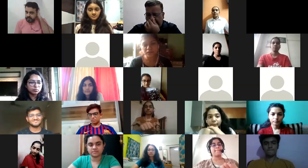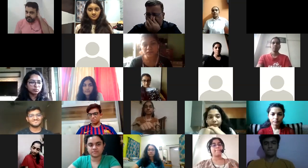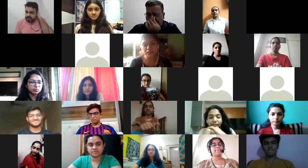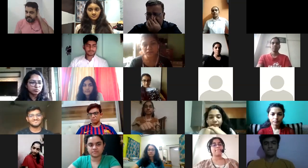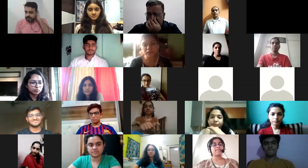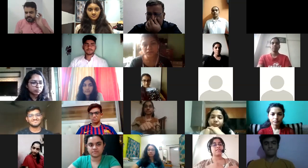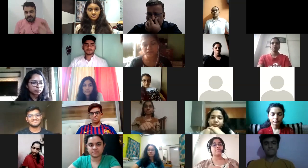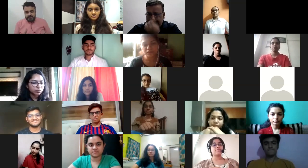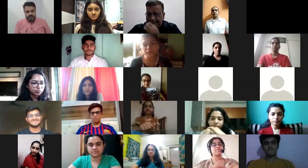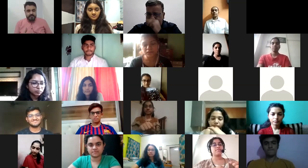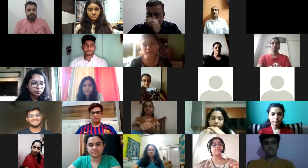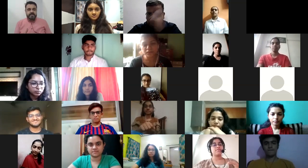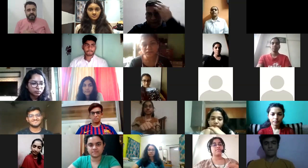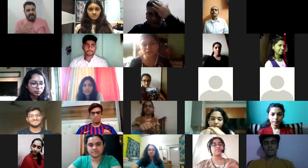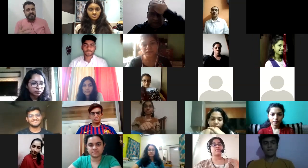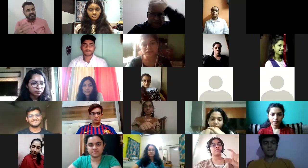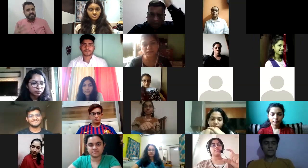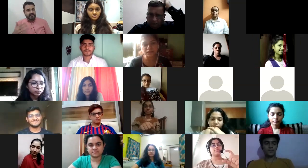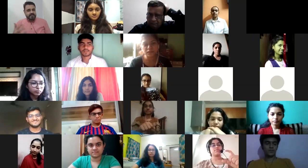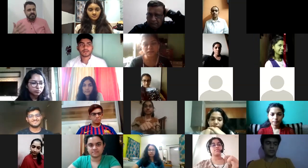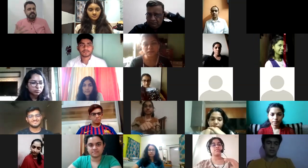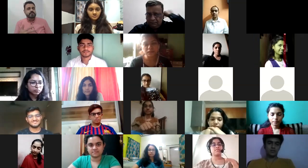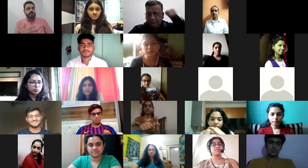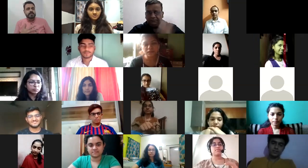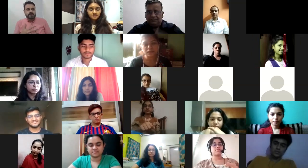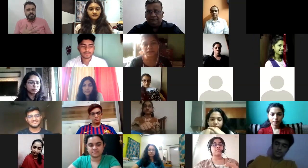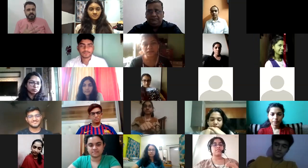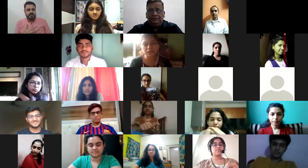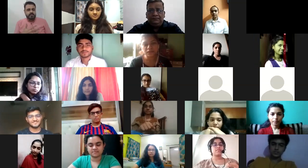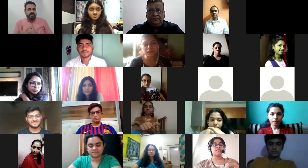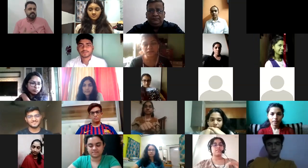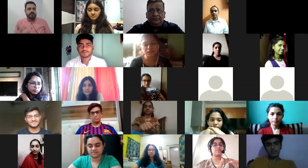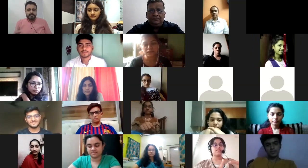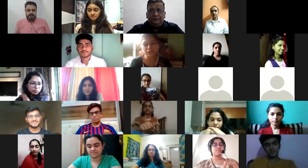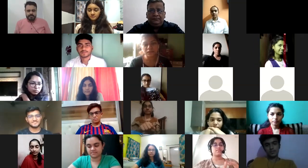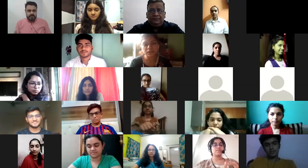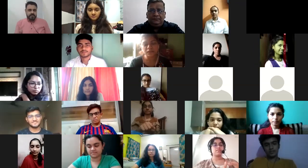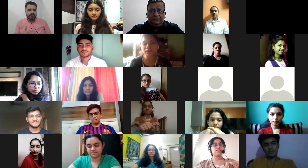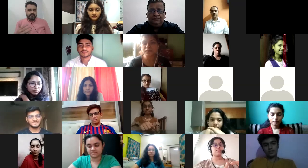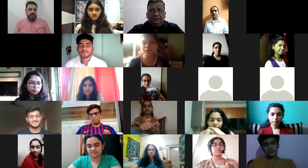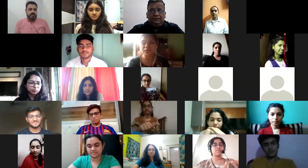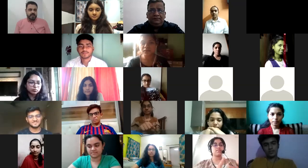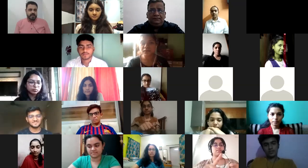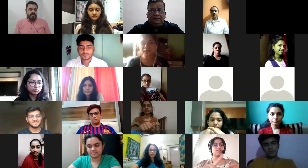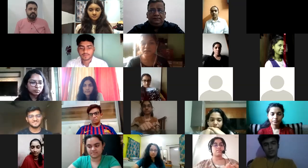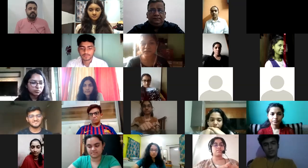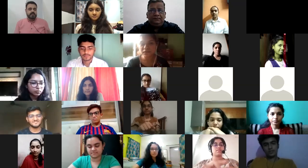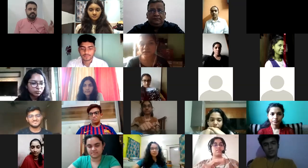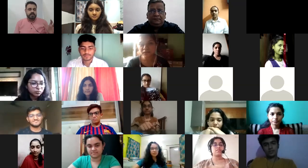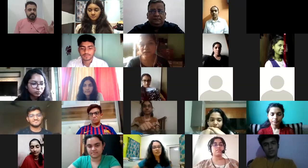official languages, and then dialects, and there's so many ways that people speak. In our country, I think they